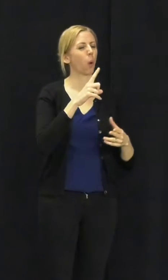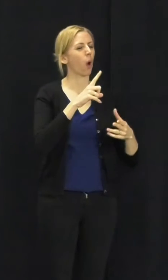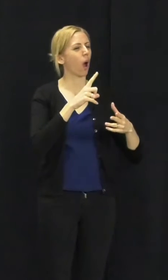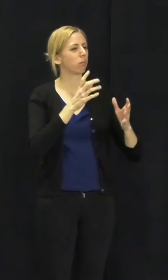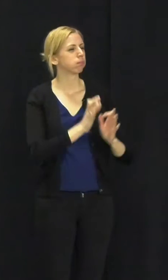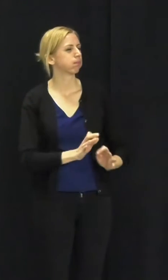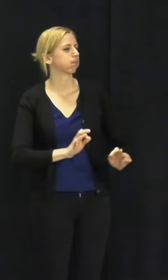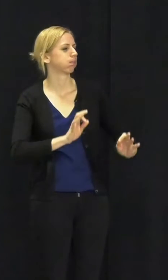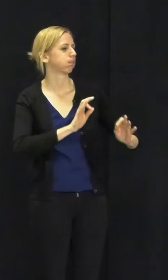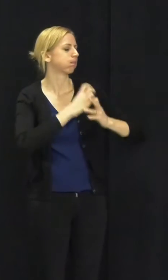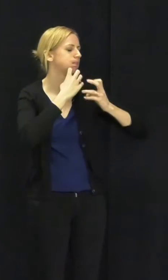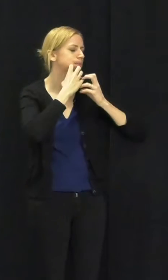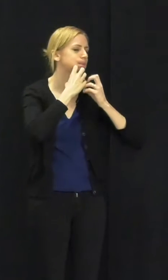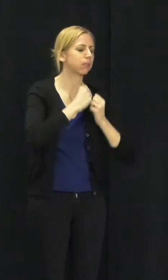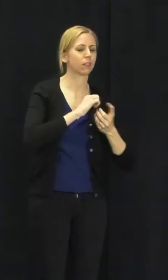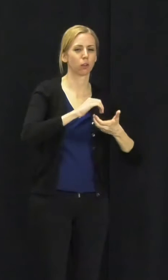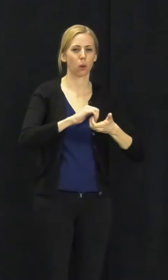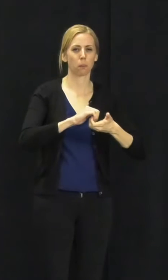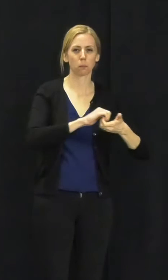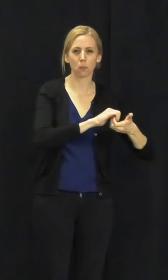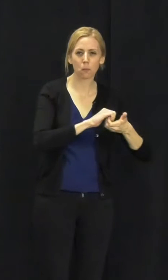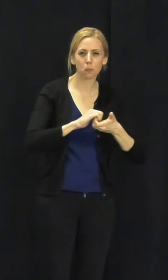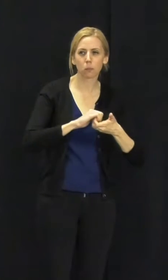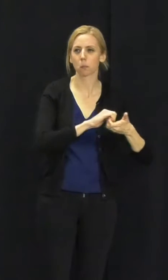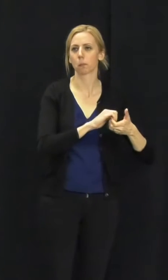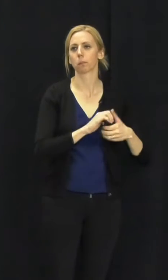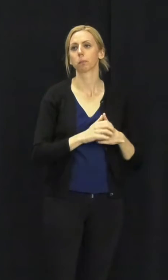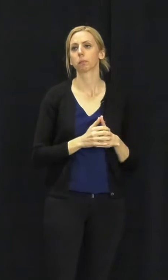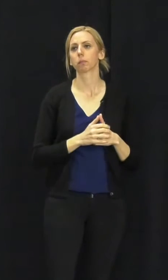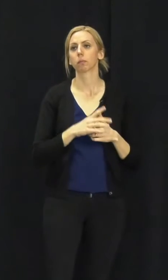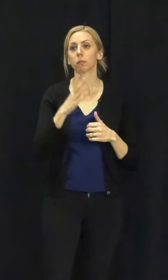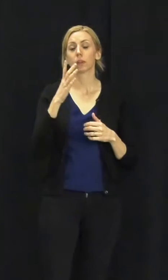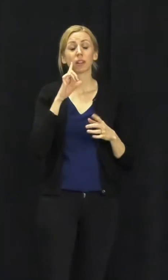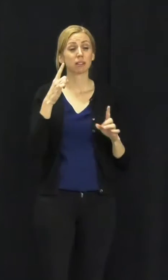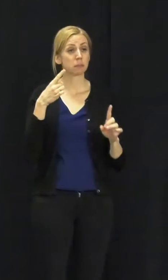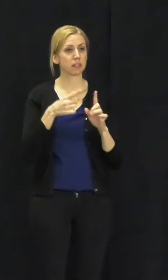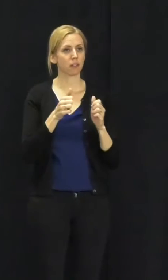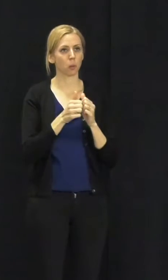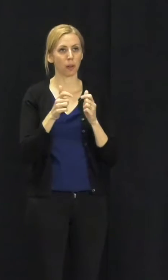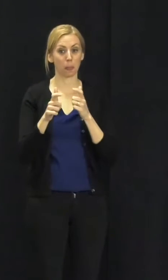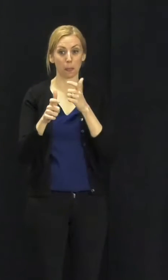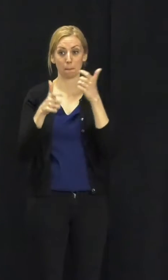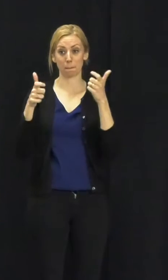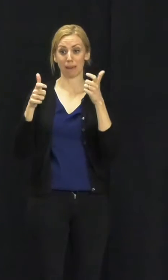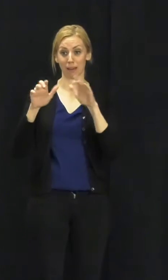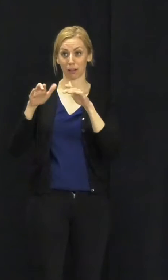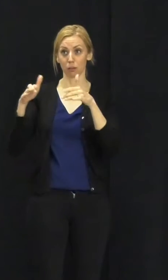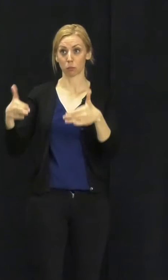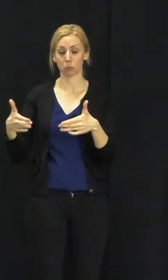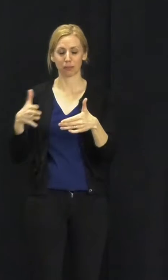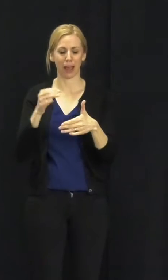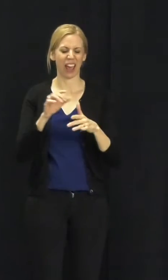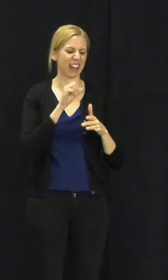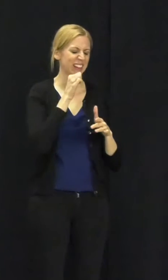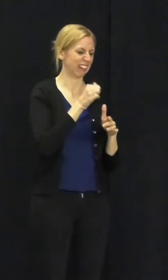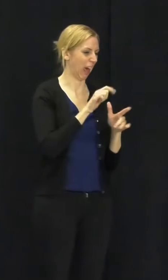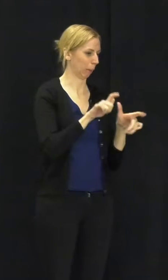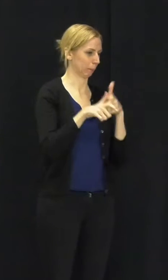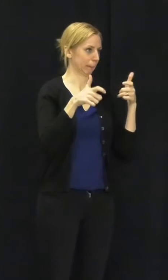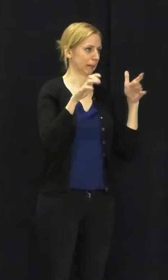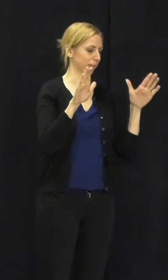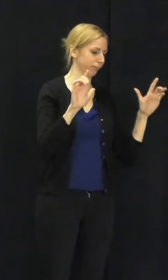us to begin this discussion. I know that when we all had this prep call, we were all like yapping on the phone. We're like, well, what about this?